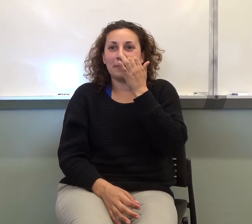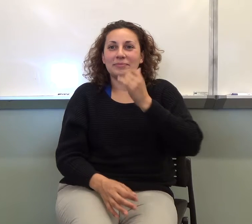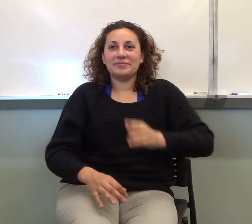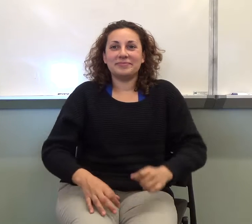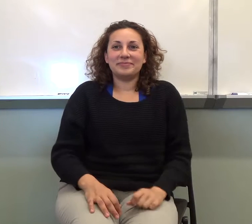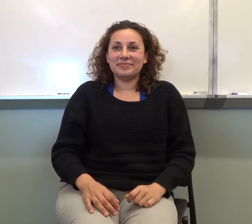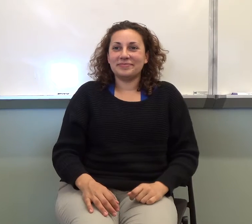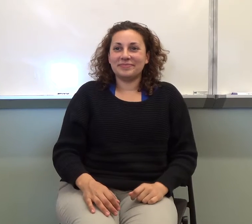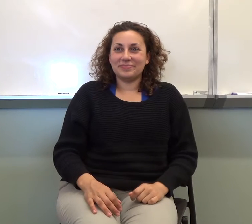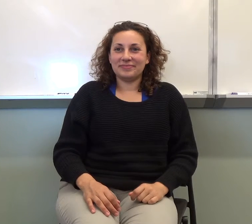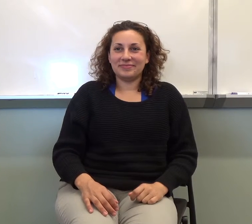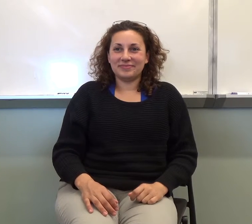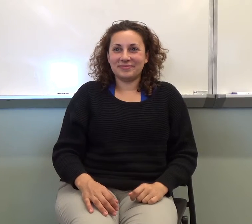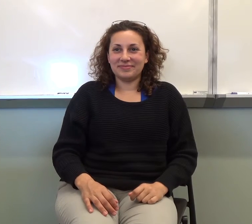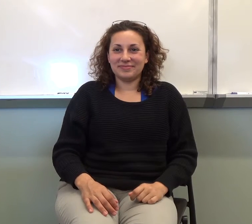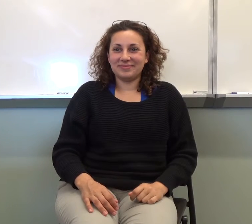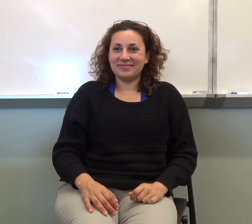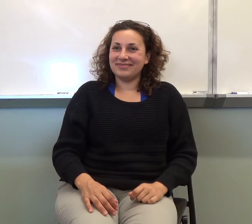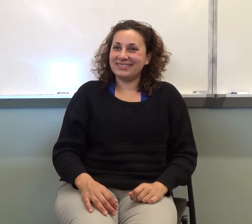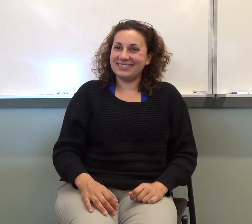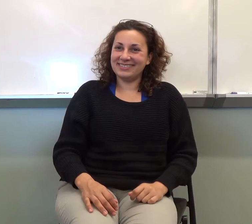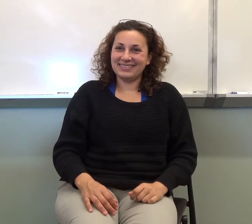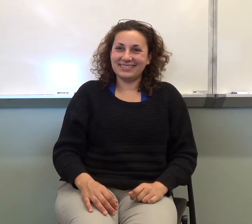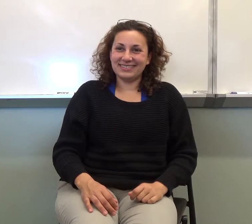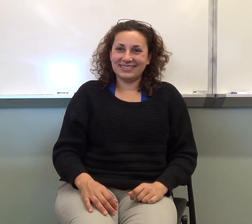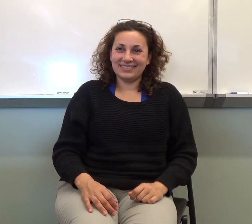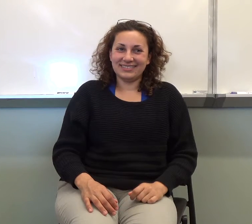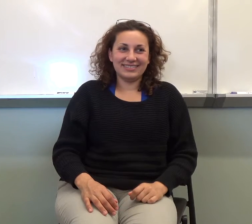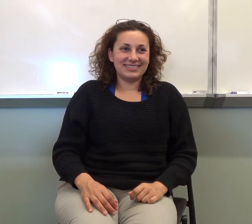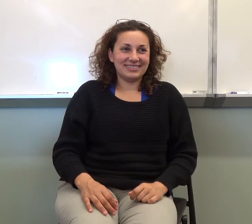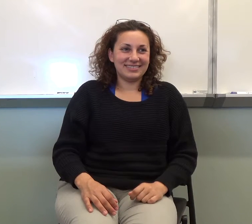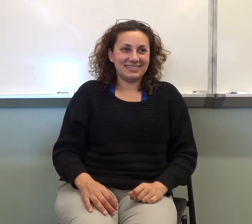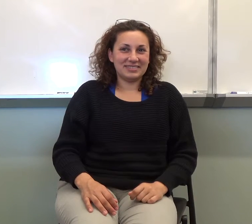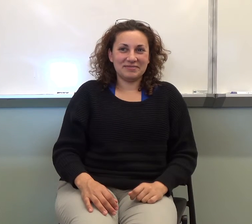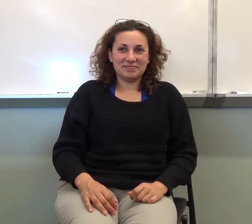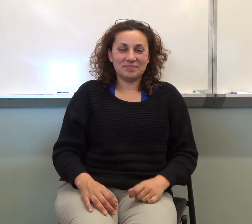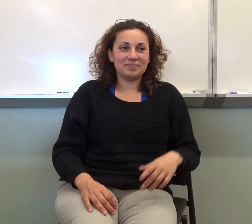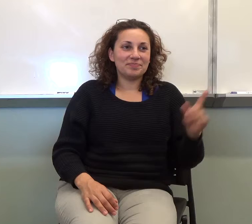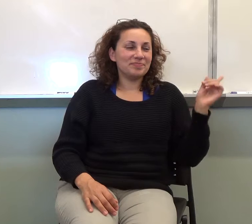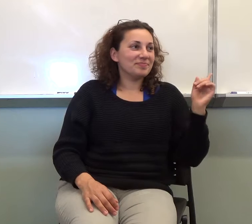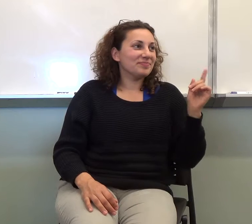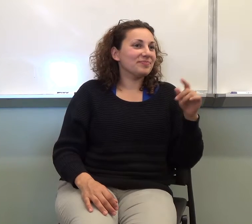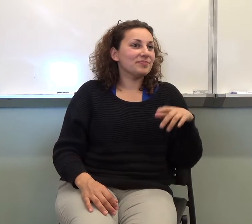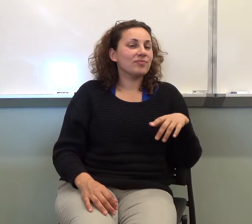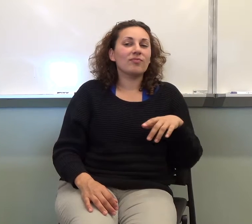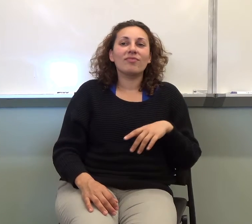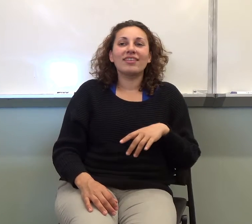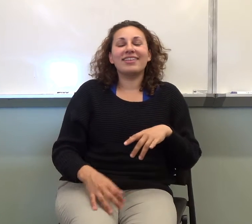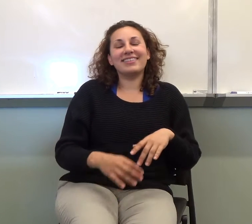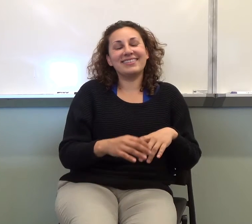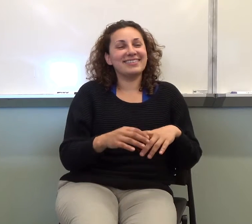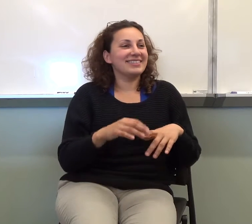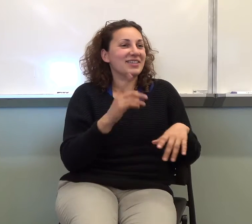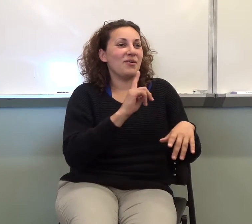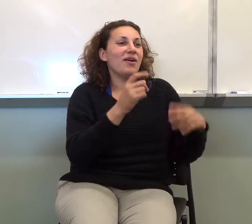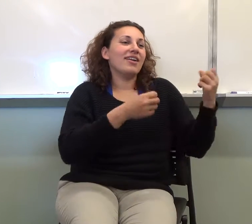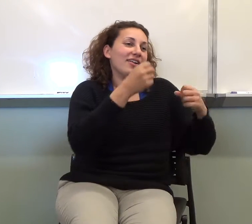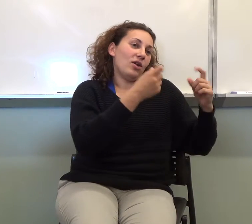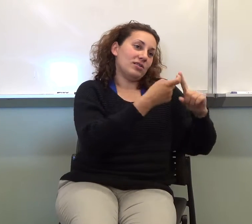Just 2 columns, as always. Country of origin, right here, and this is frequency.